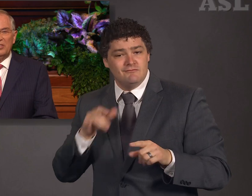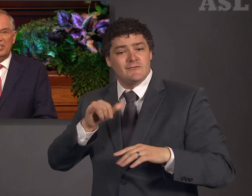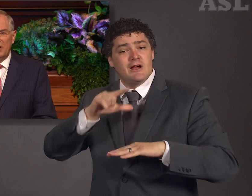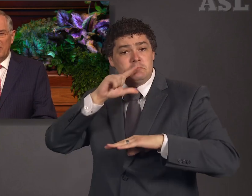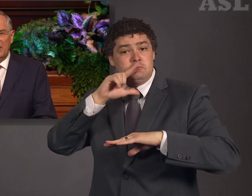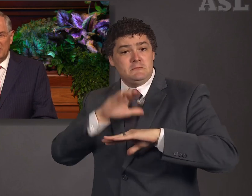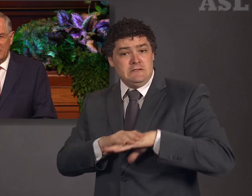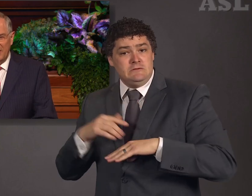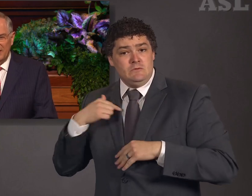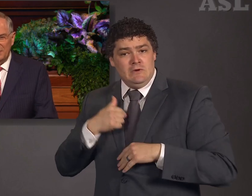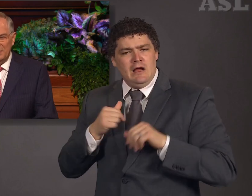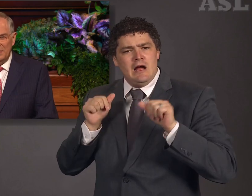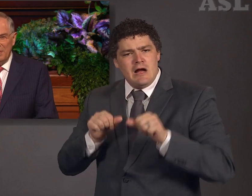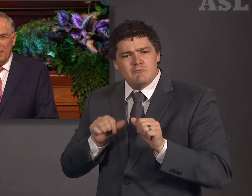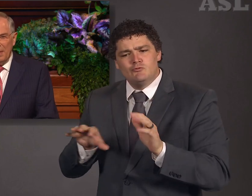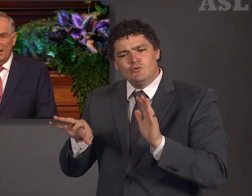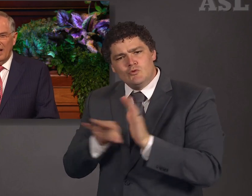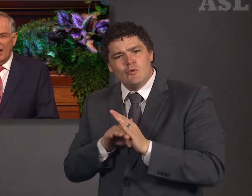the blessing of agency,